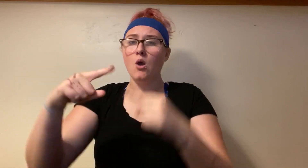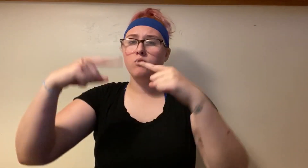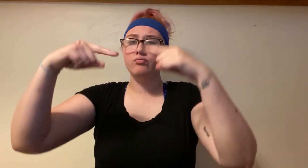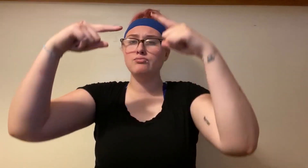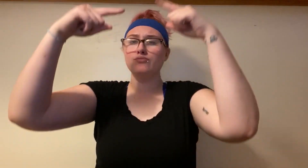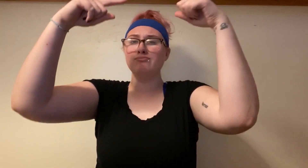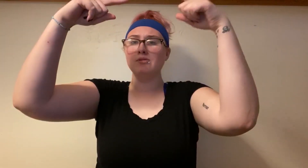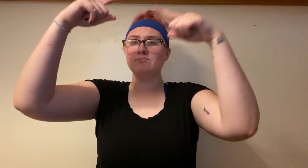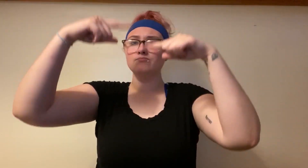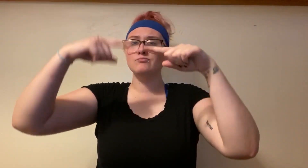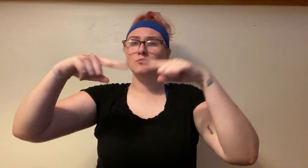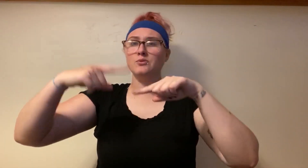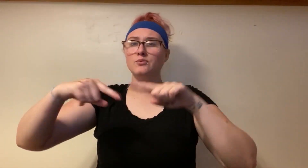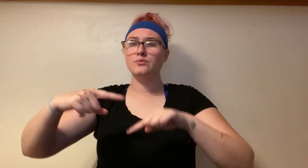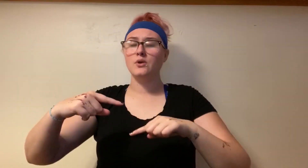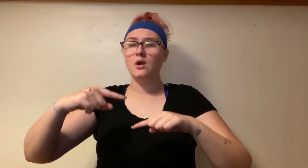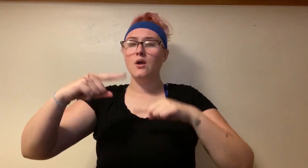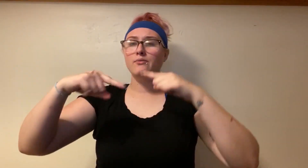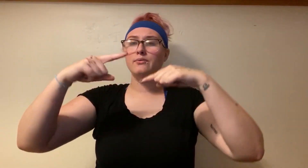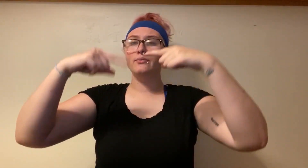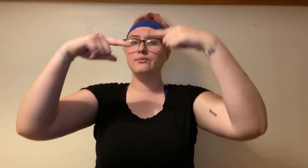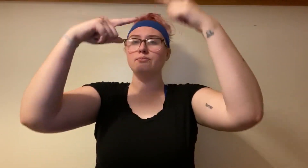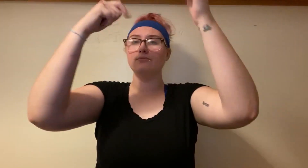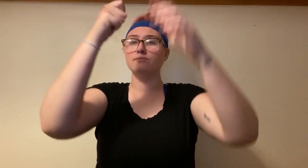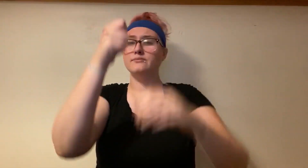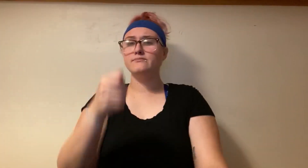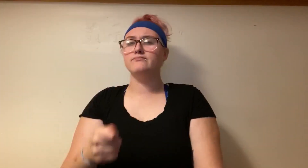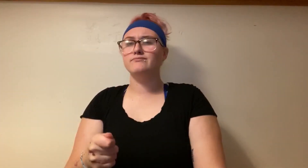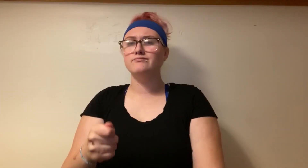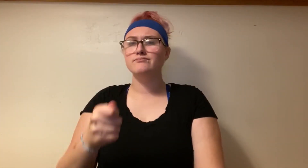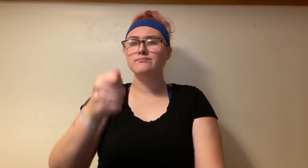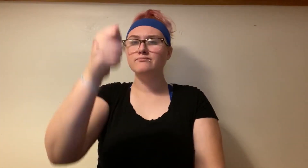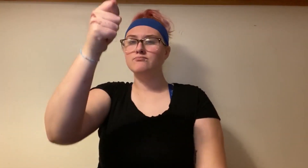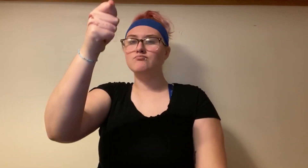He rolls the paint roll up and down the wall.